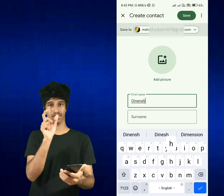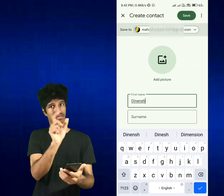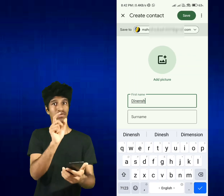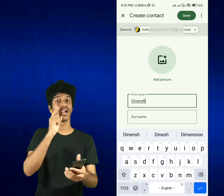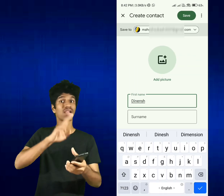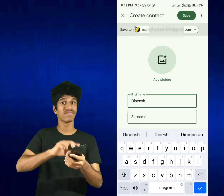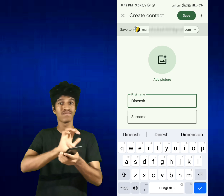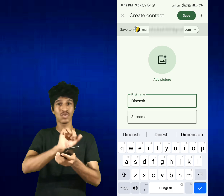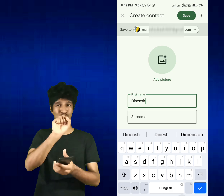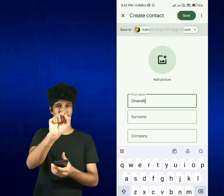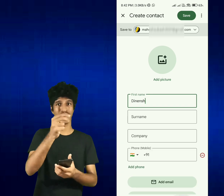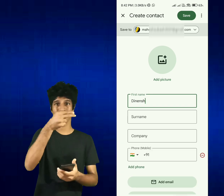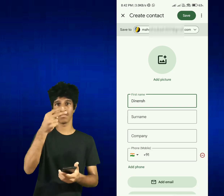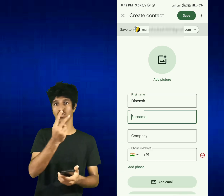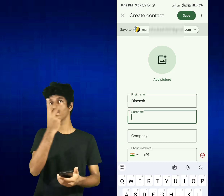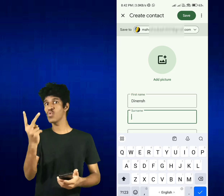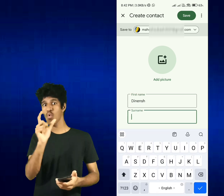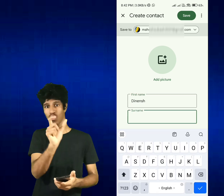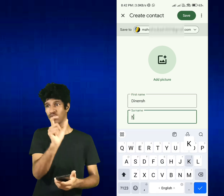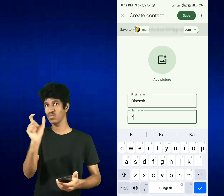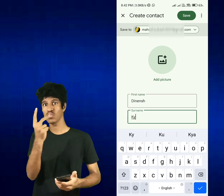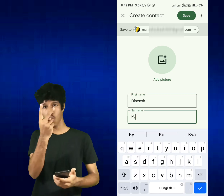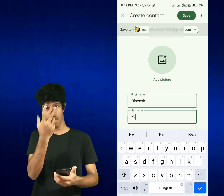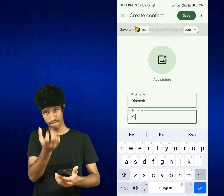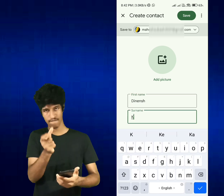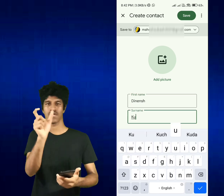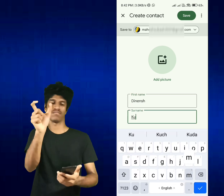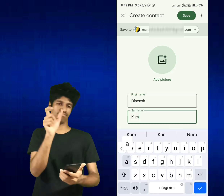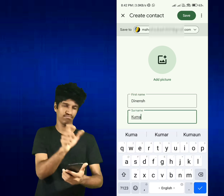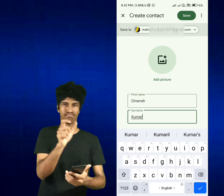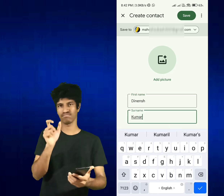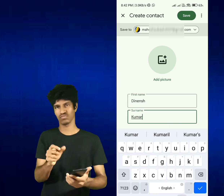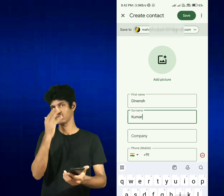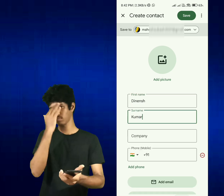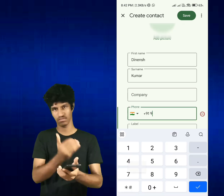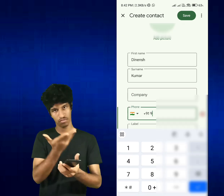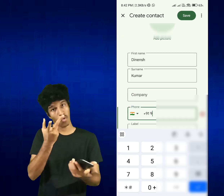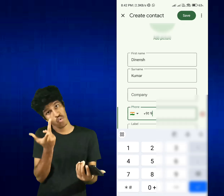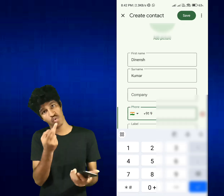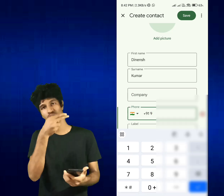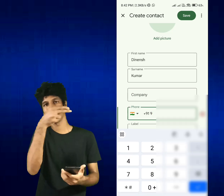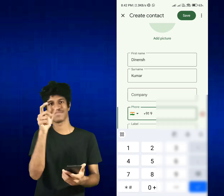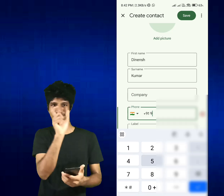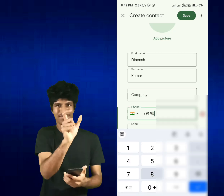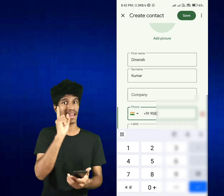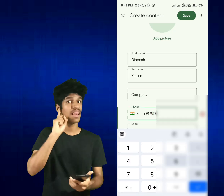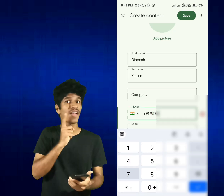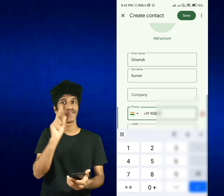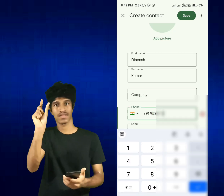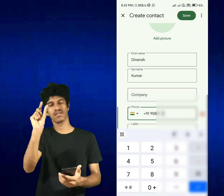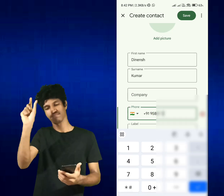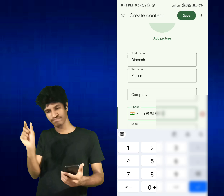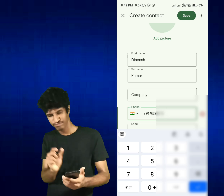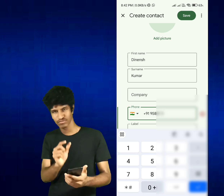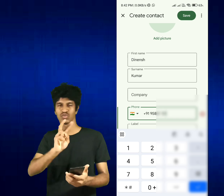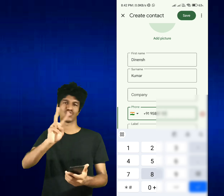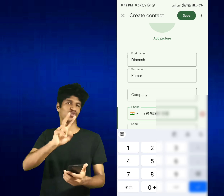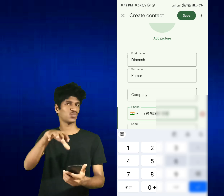5-10 year plans are contagious. I attack that shit, I'm tenacious. And if you ain't, get the fuck out of my way